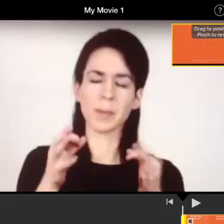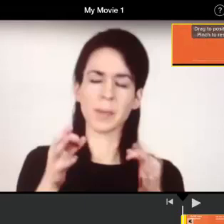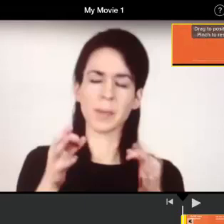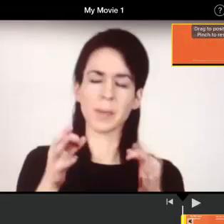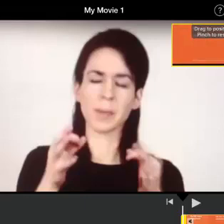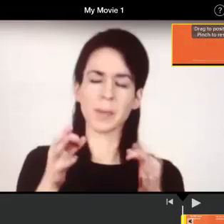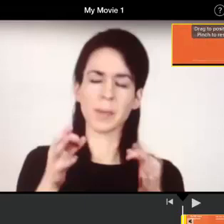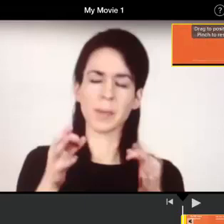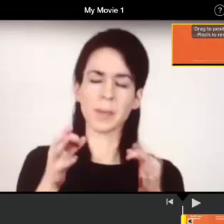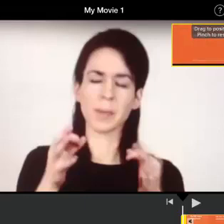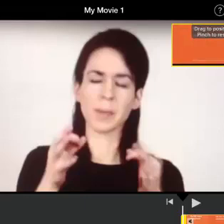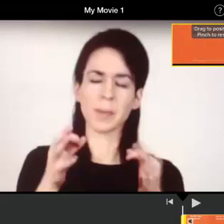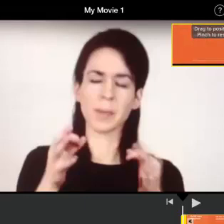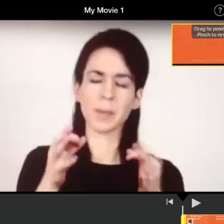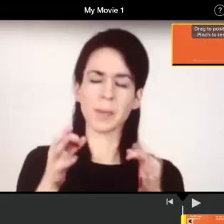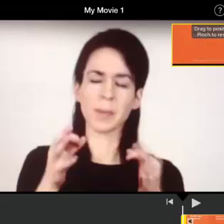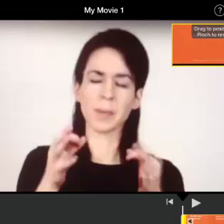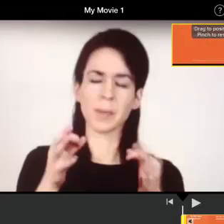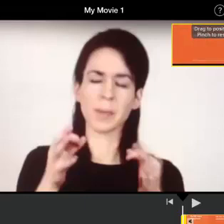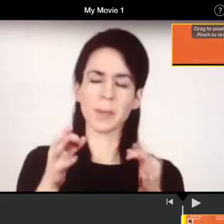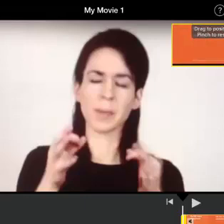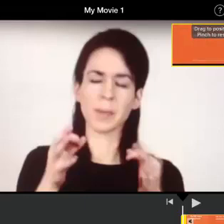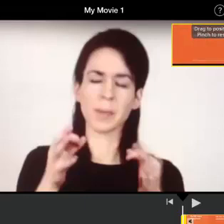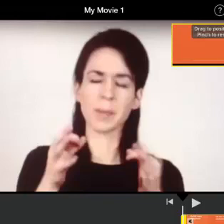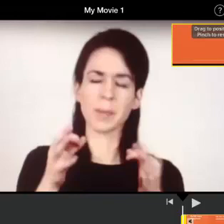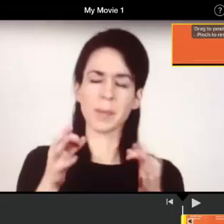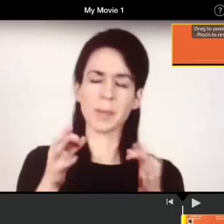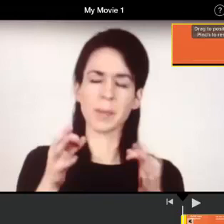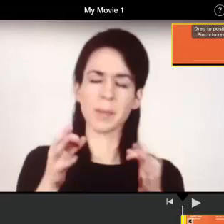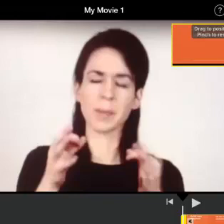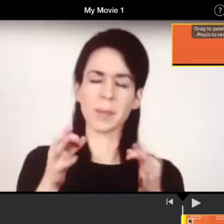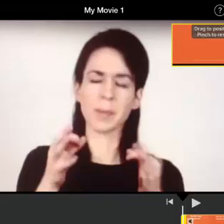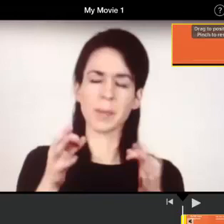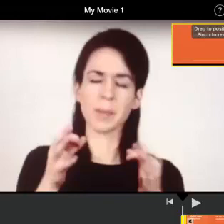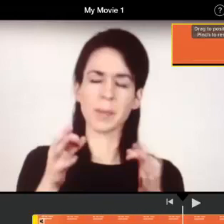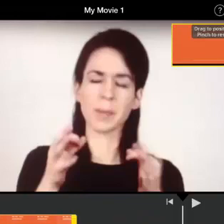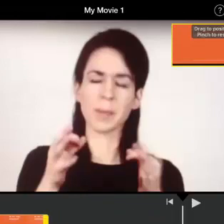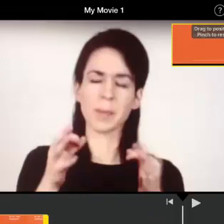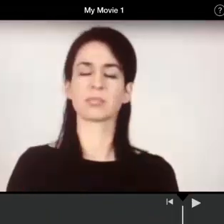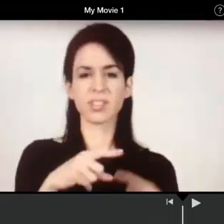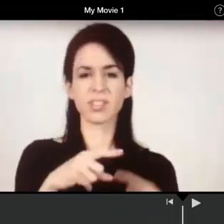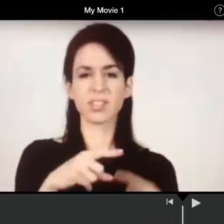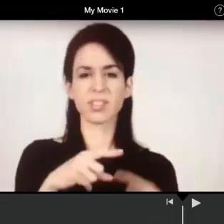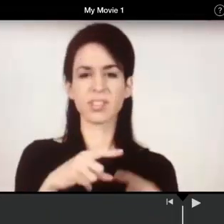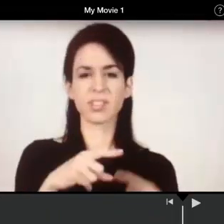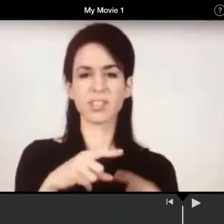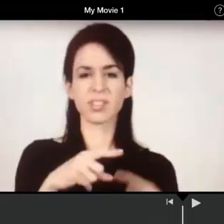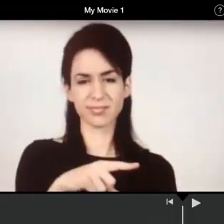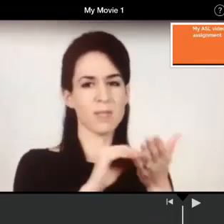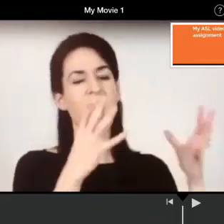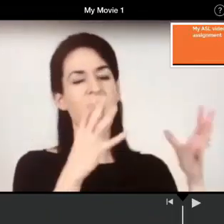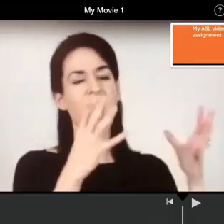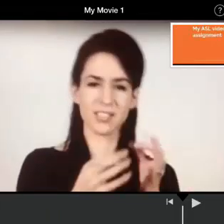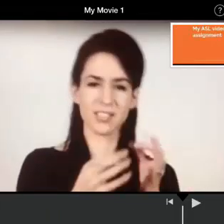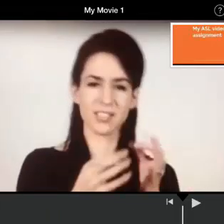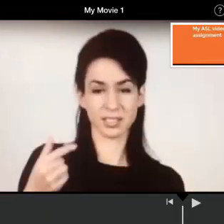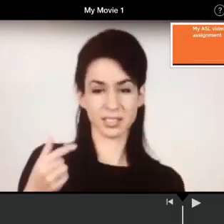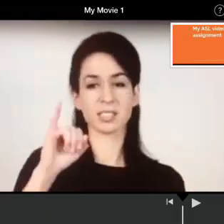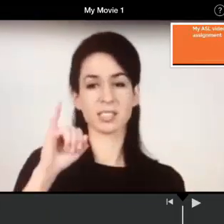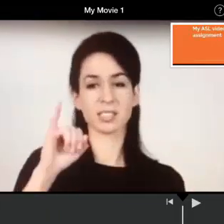Slides. So now that I'm happy with that, I'm going to watch my video. Oops, yeesh, I'm going to watch my video down here